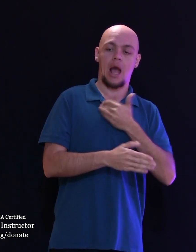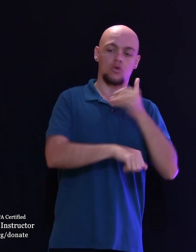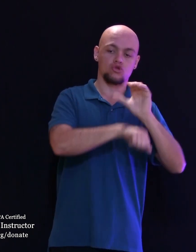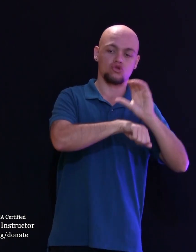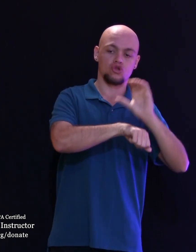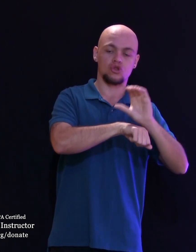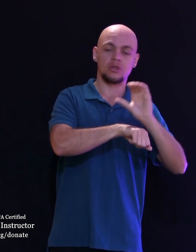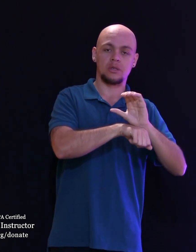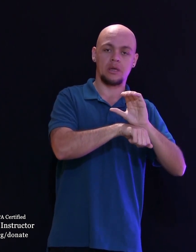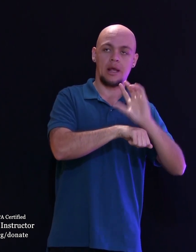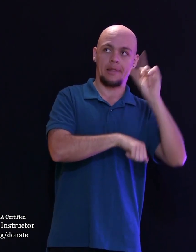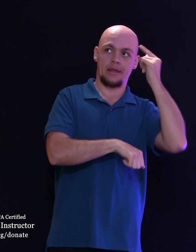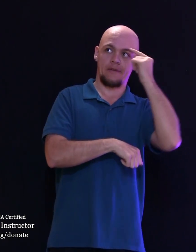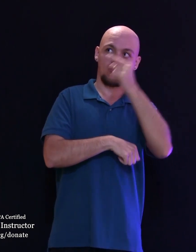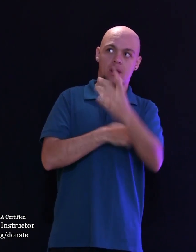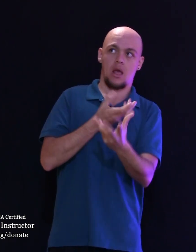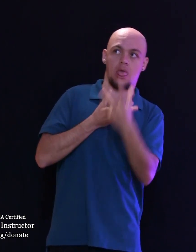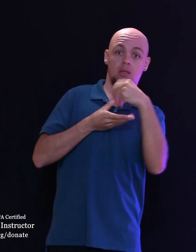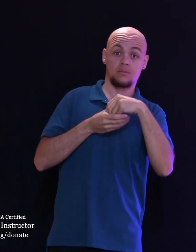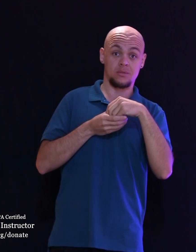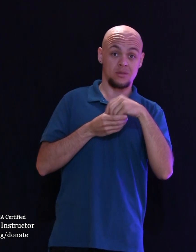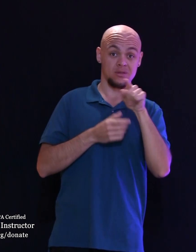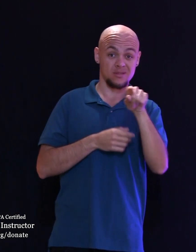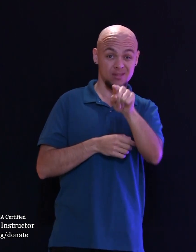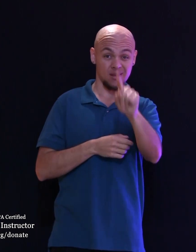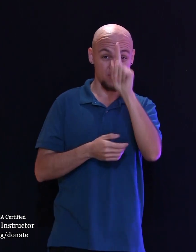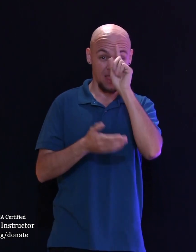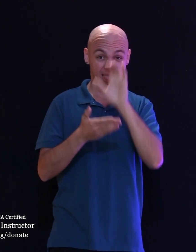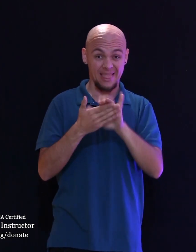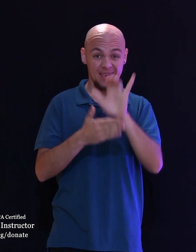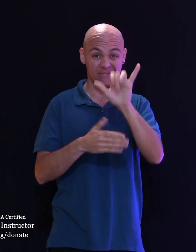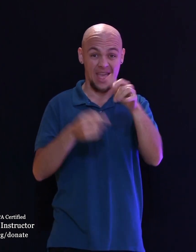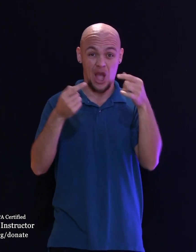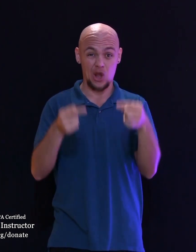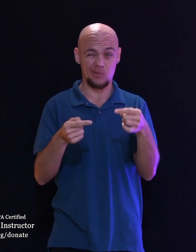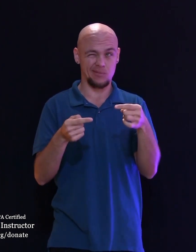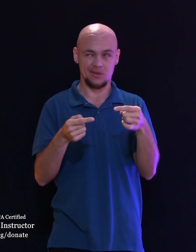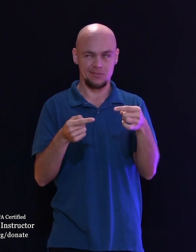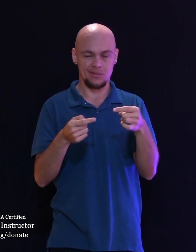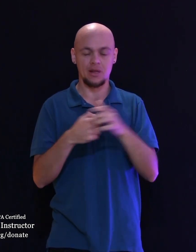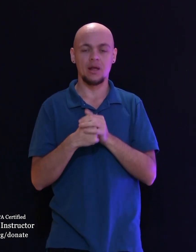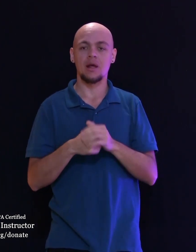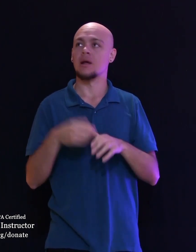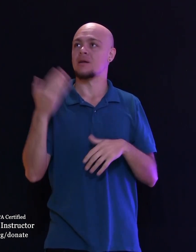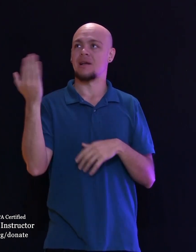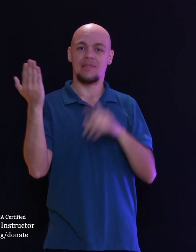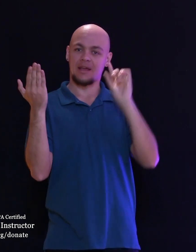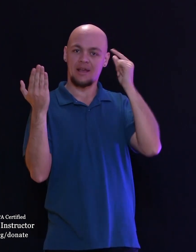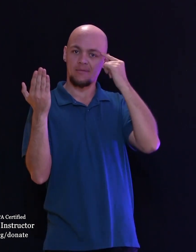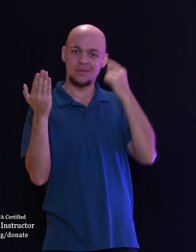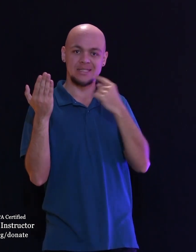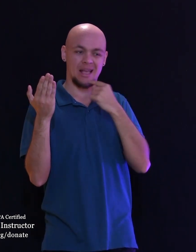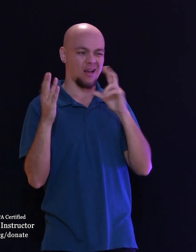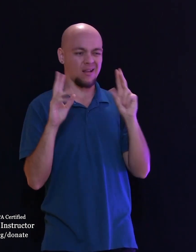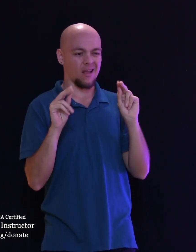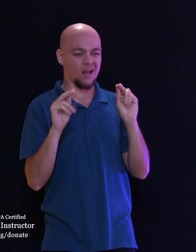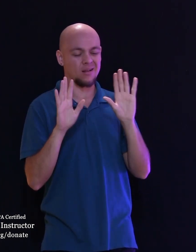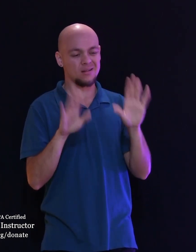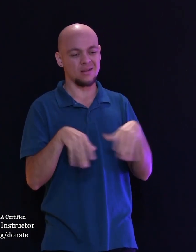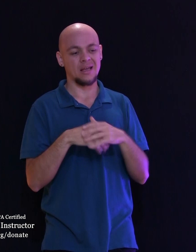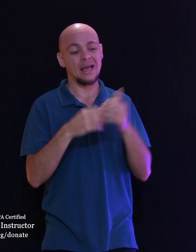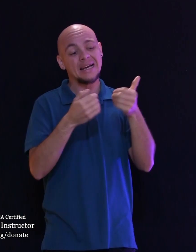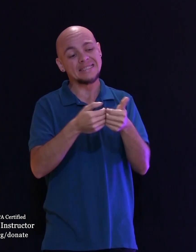And so the government is encroaching. Anybody buy this argument? Well, the government didn't buy it either, because what they said